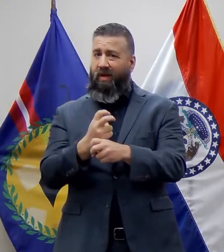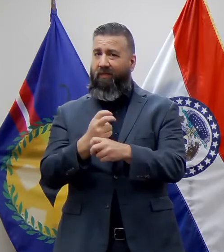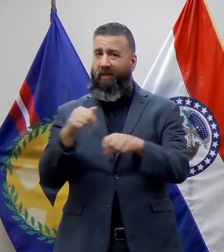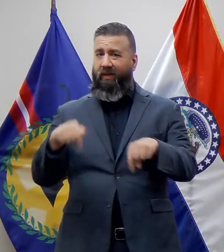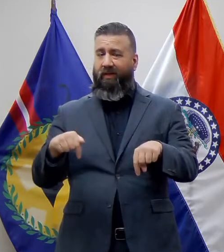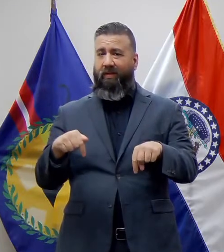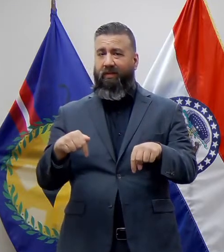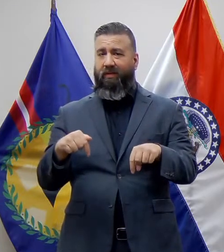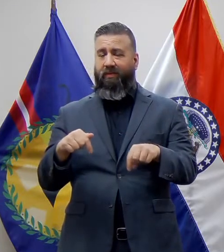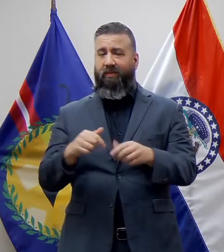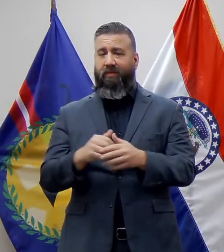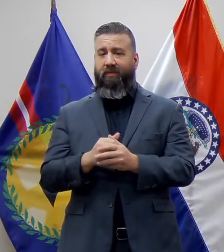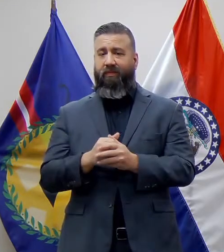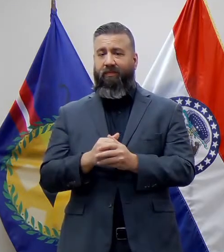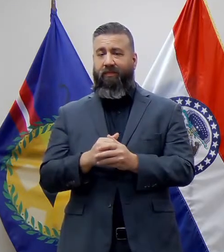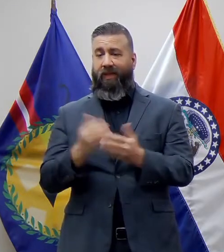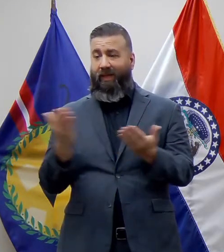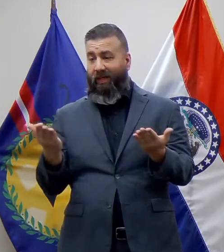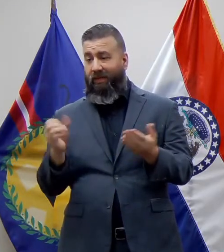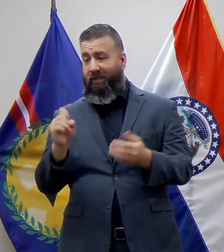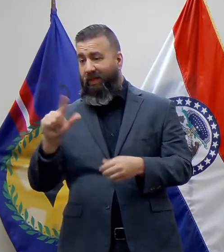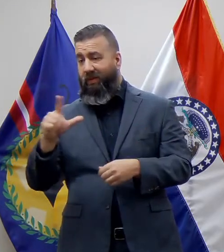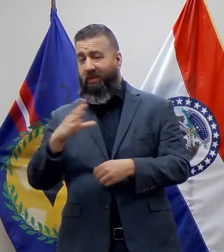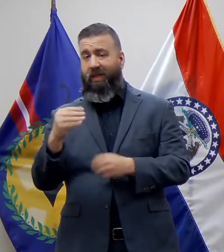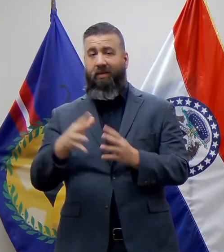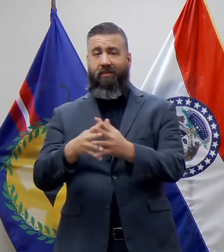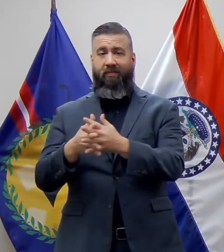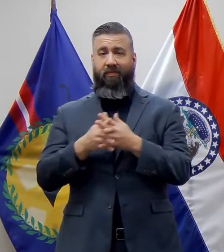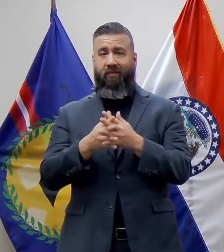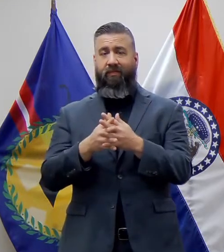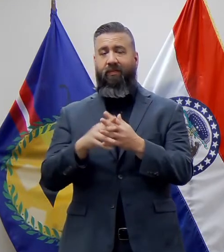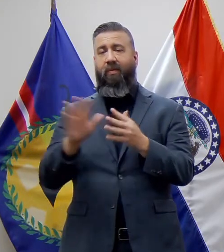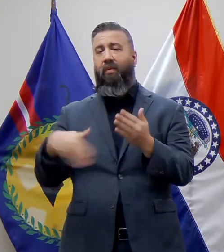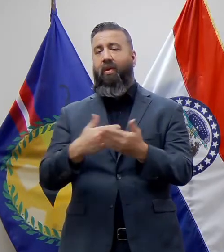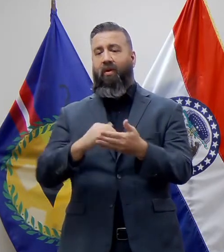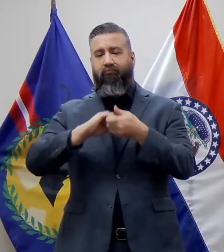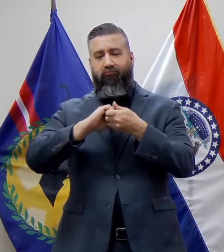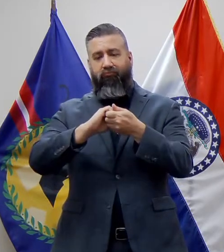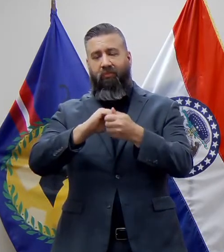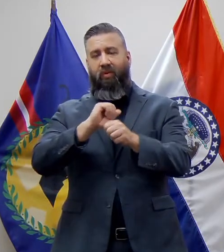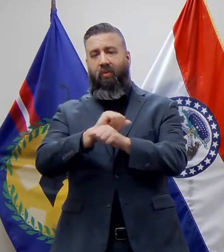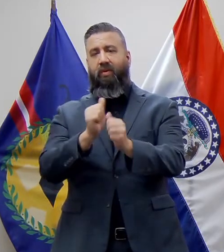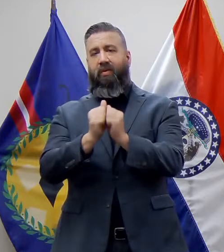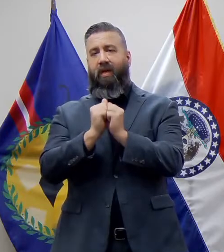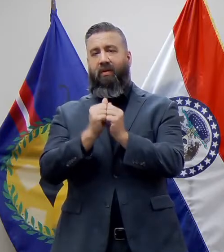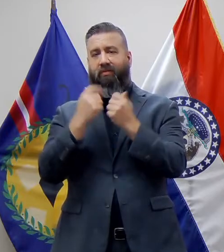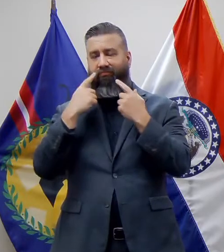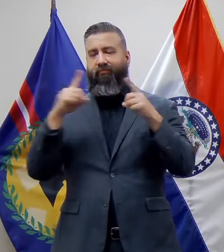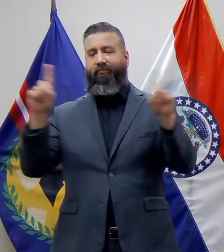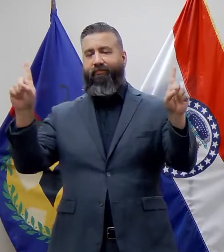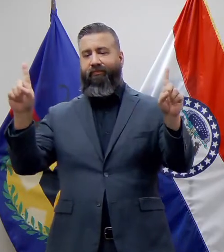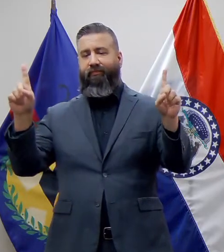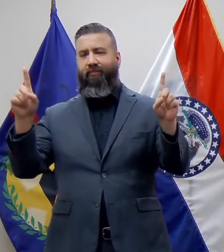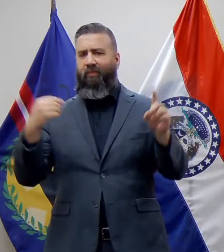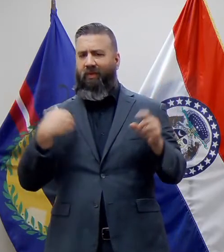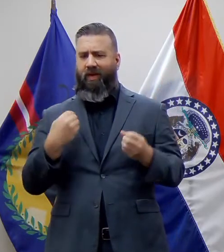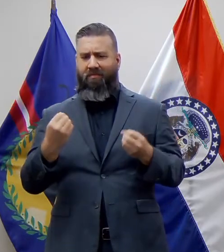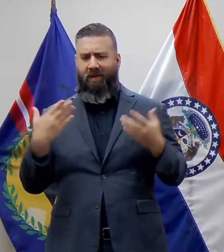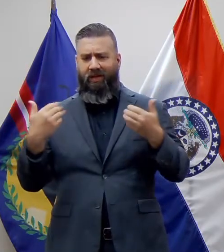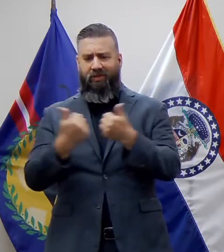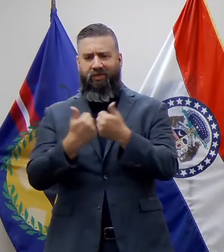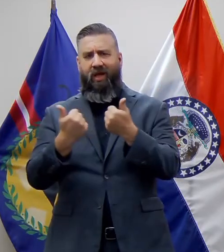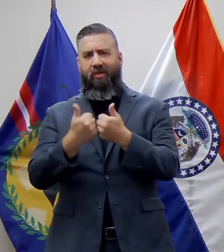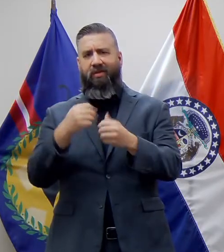of weeks is going to be really tough in our country. And we're all going to work together to get through it. and we will get through it. We've had a lot of challenges in our